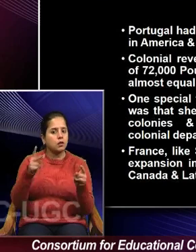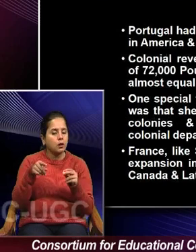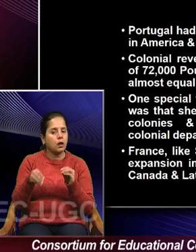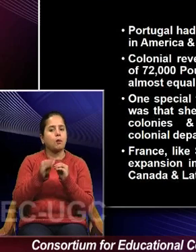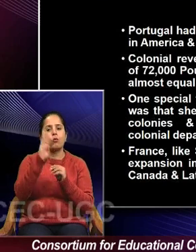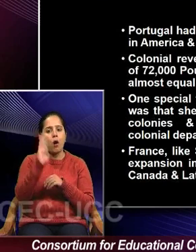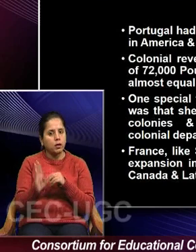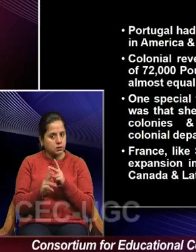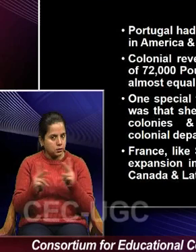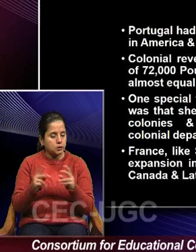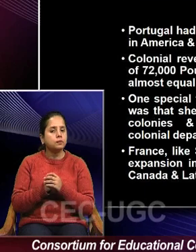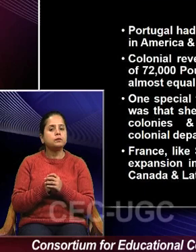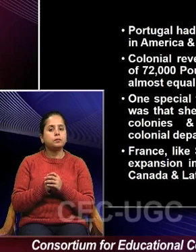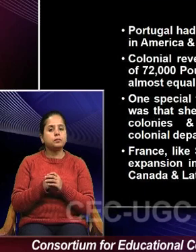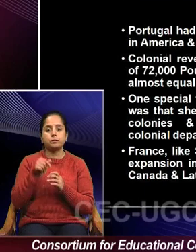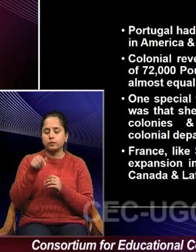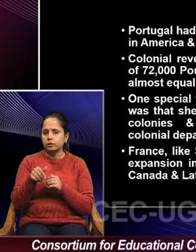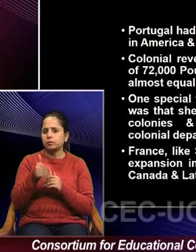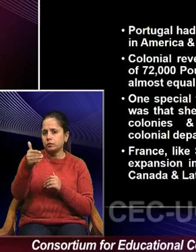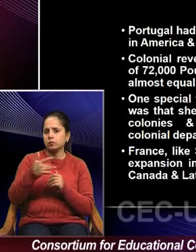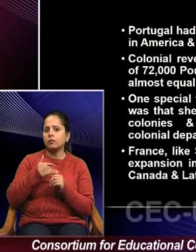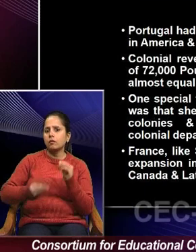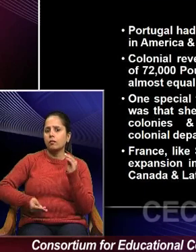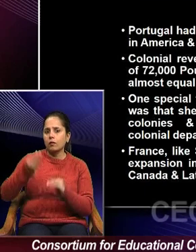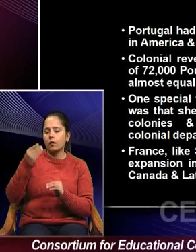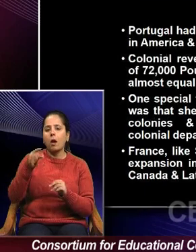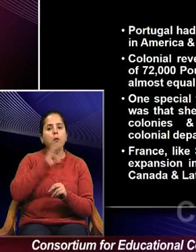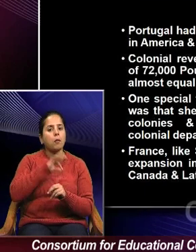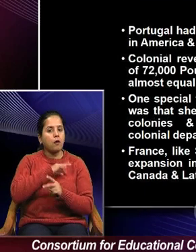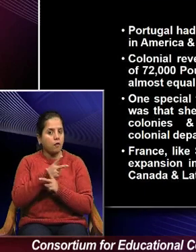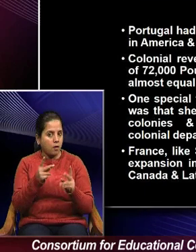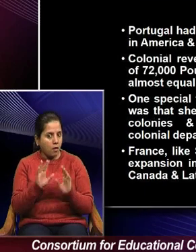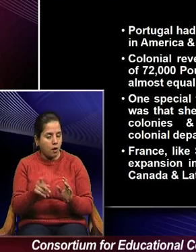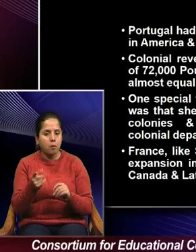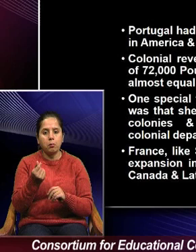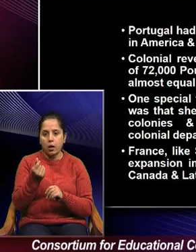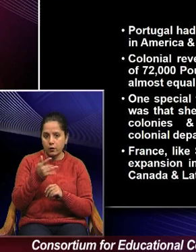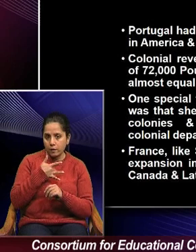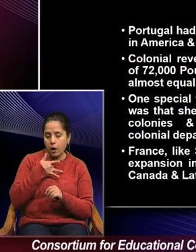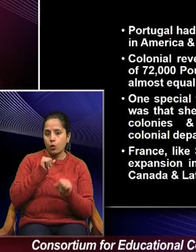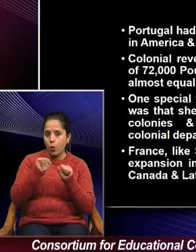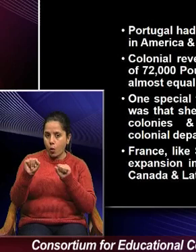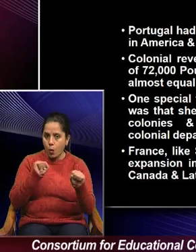Brazil, and which in a way increased their revenues as well. The kind of money